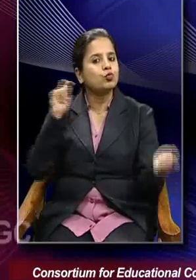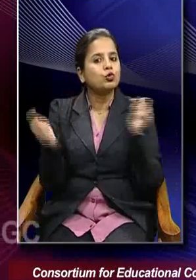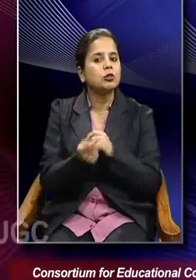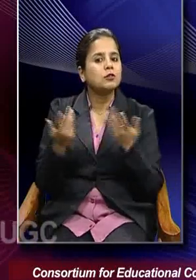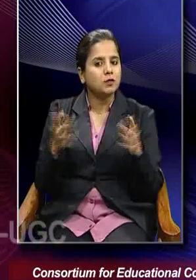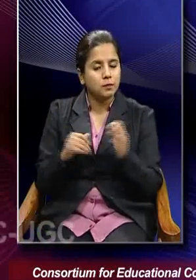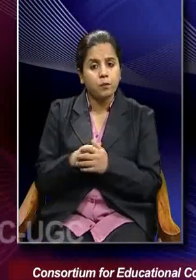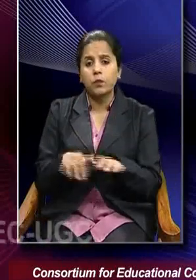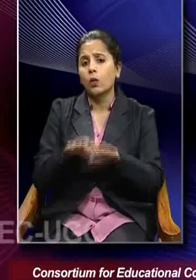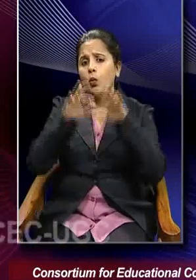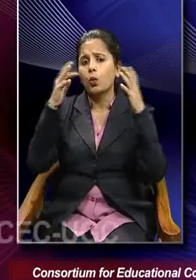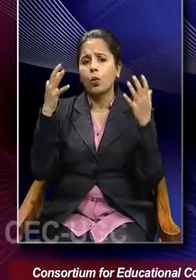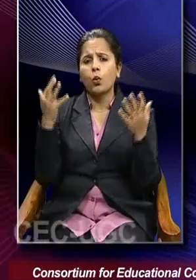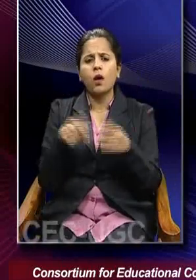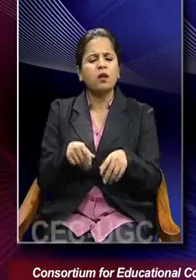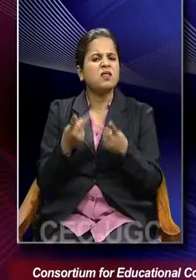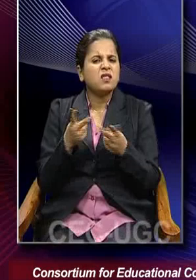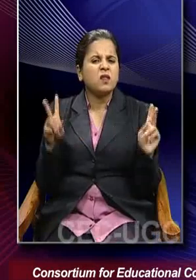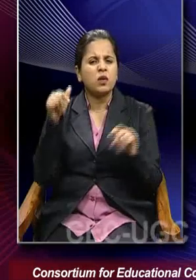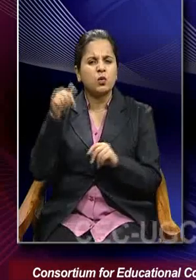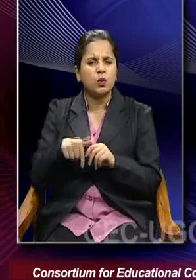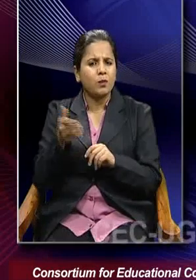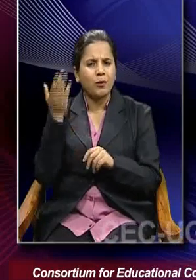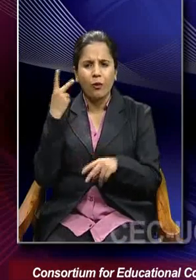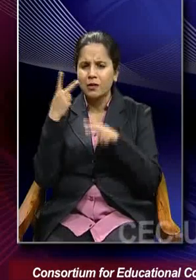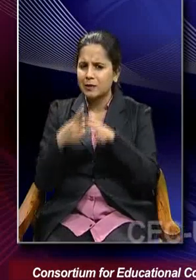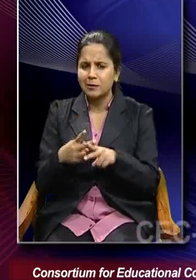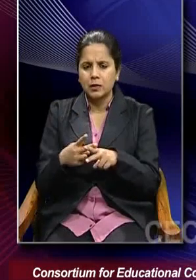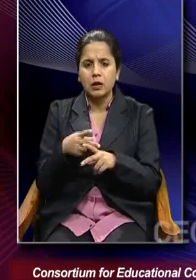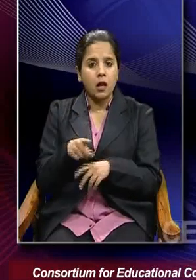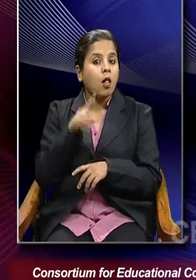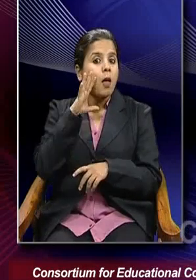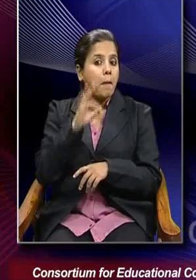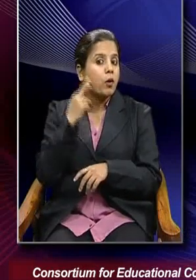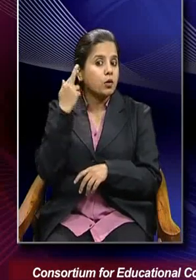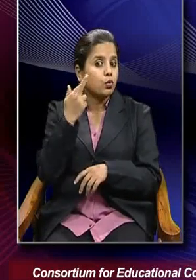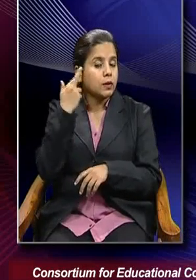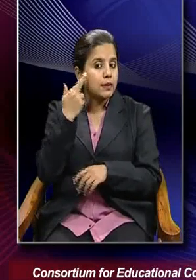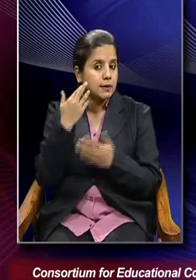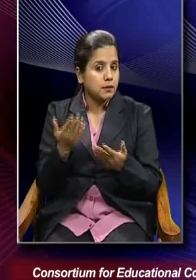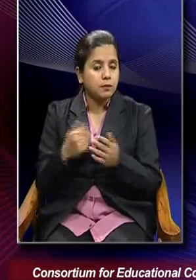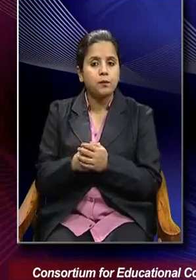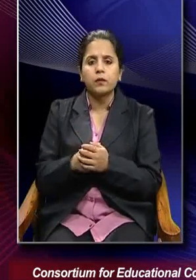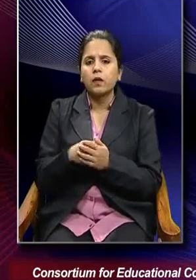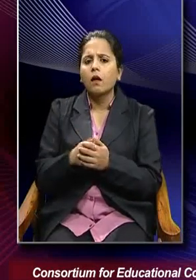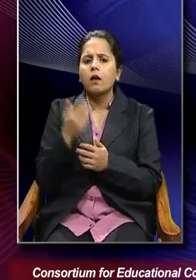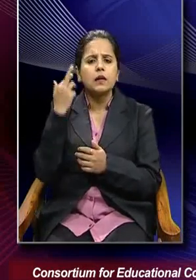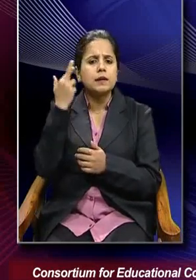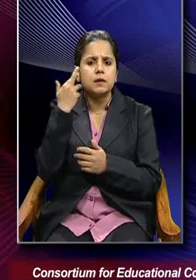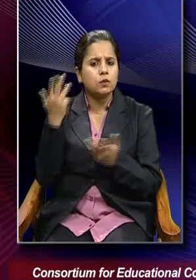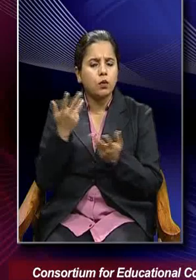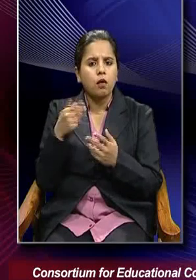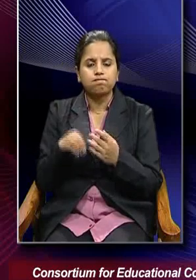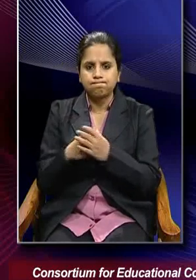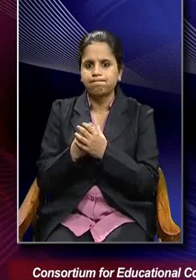The world is different today. And an important reason for that is because of